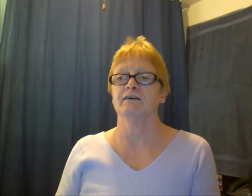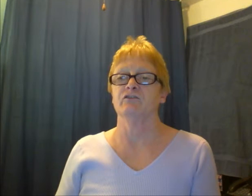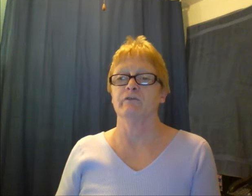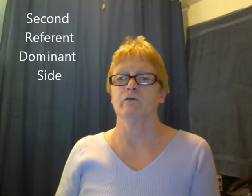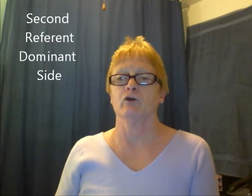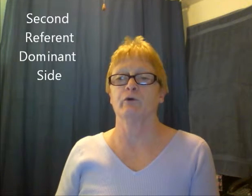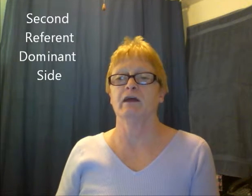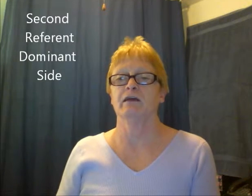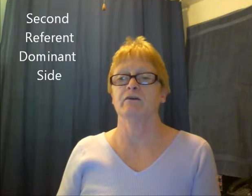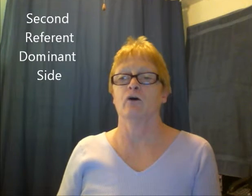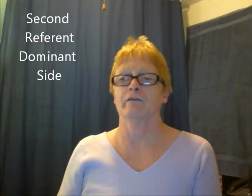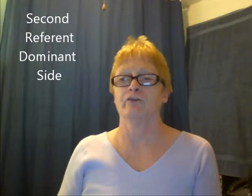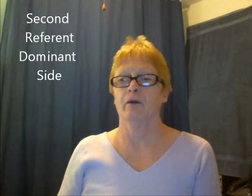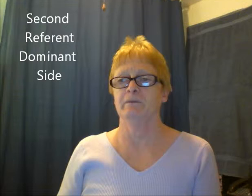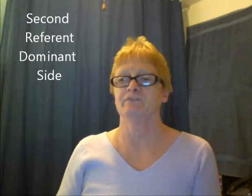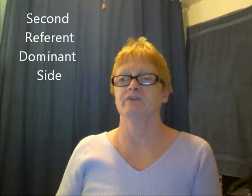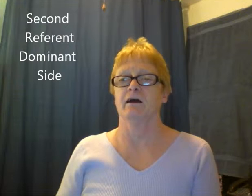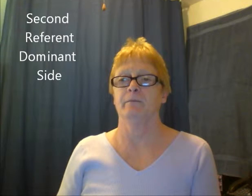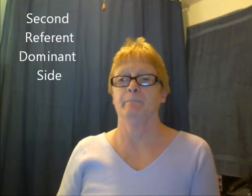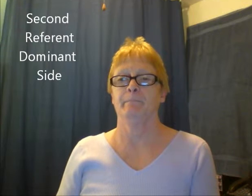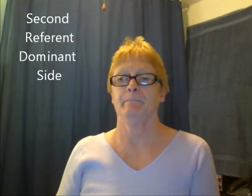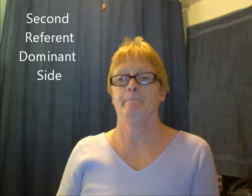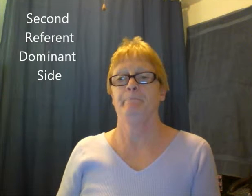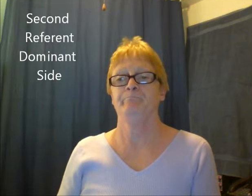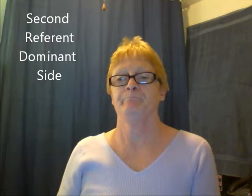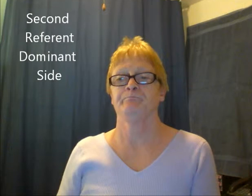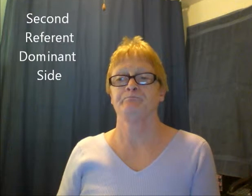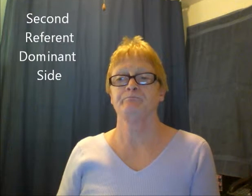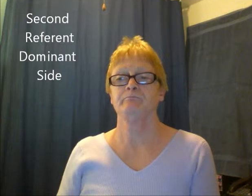to be located on the dominant side.